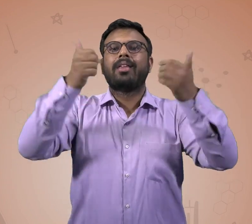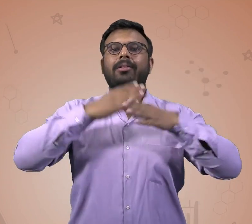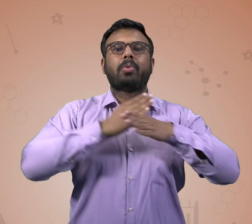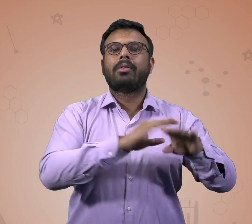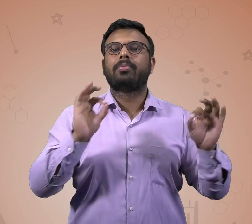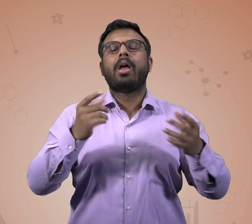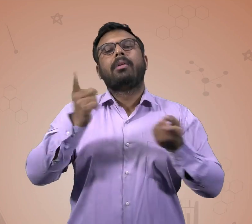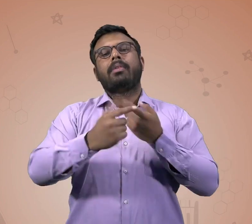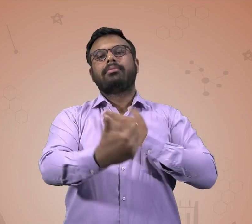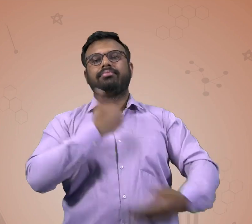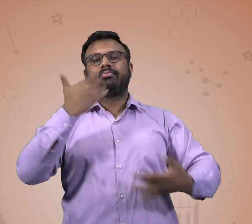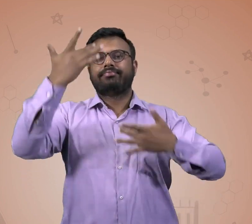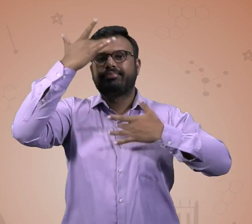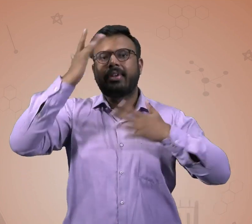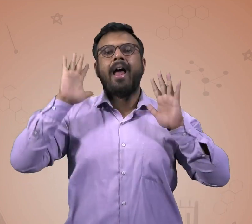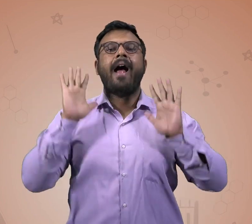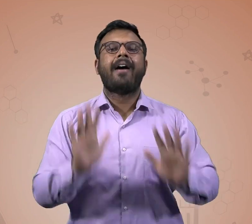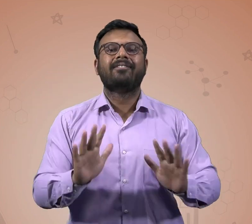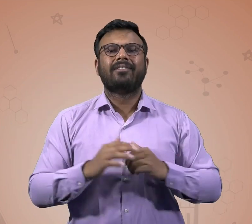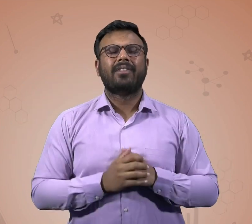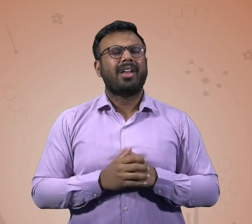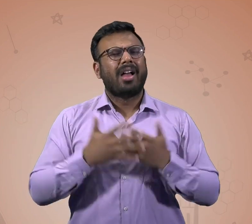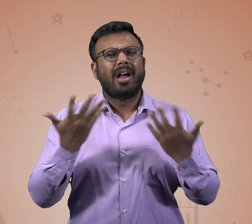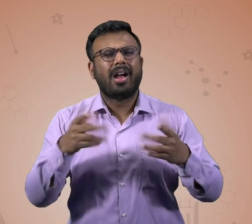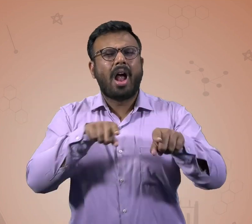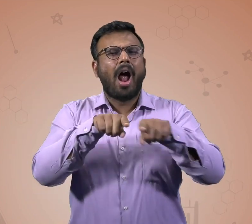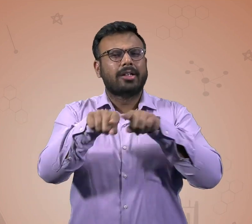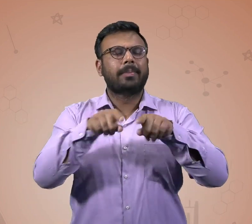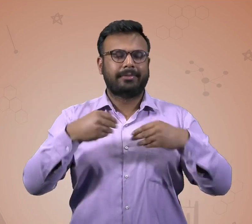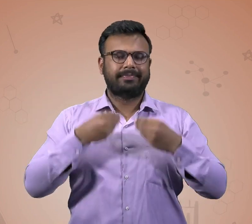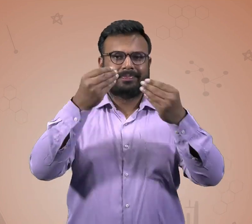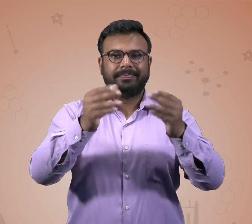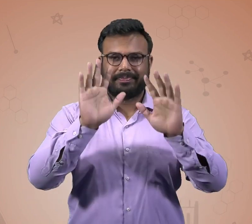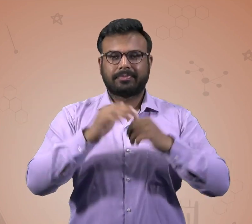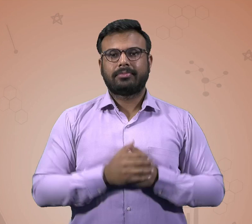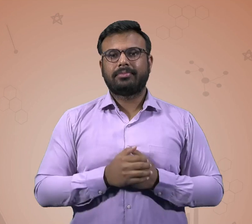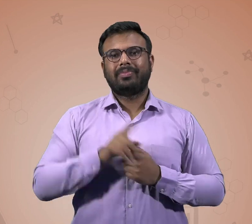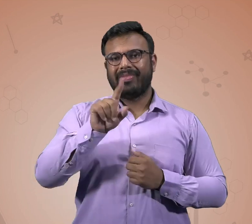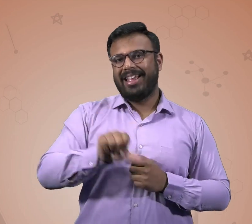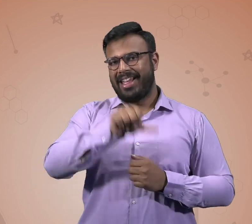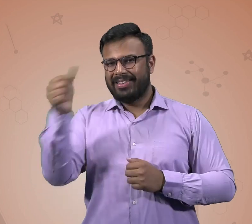will not be able to latch itself to the antigen and we will get sick. For example, when we